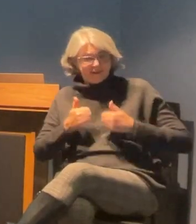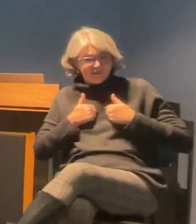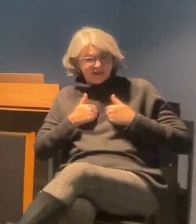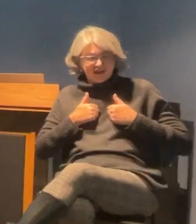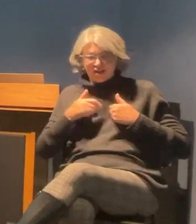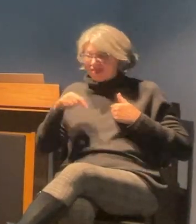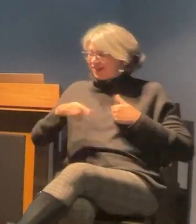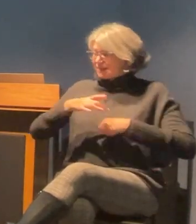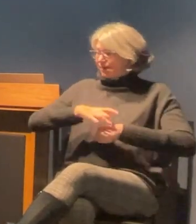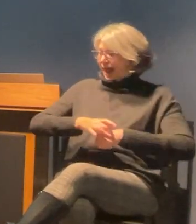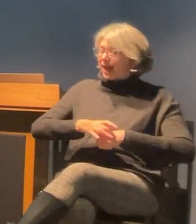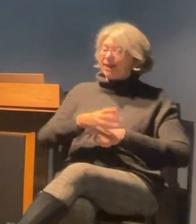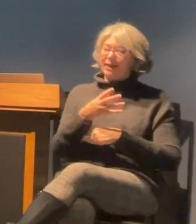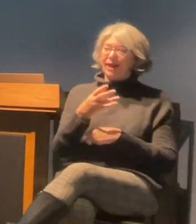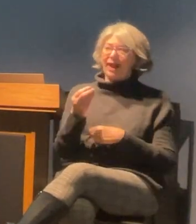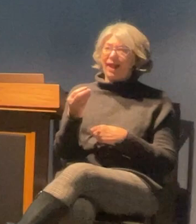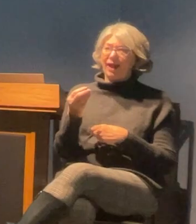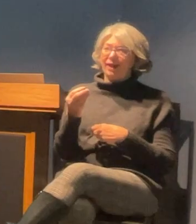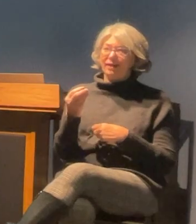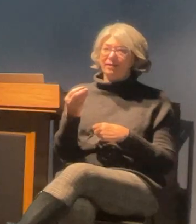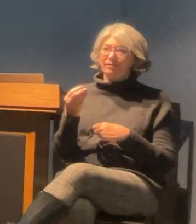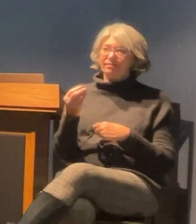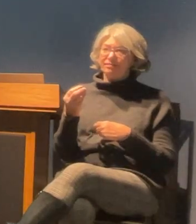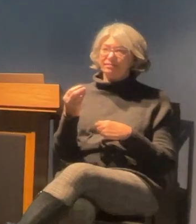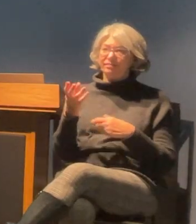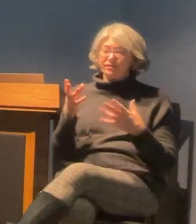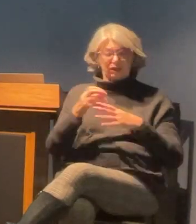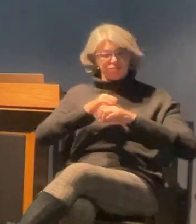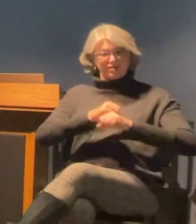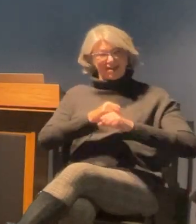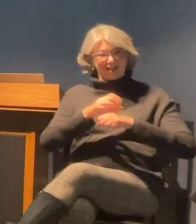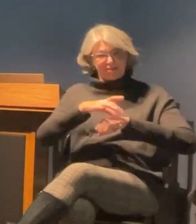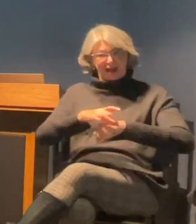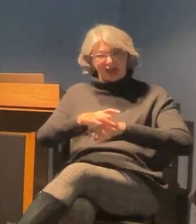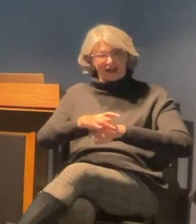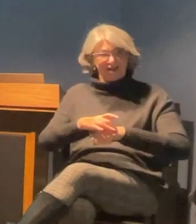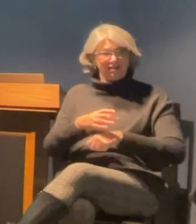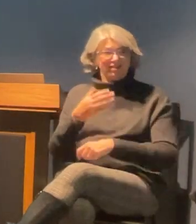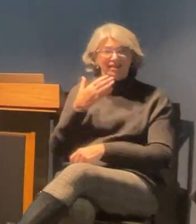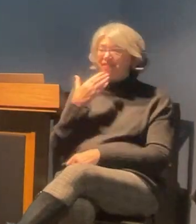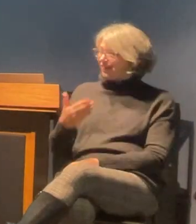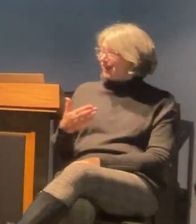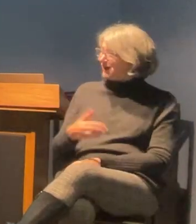this planet, and to protect the planet. Thank you.